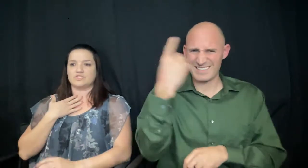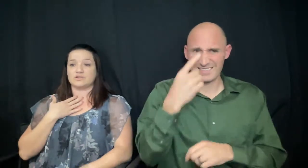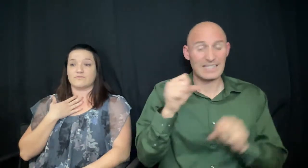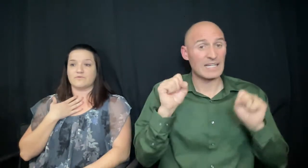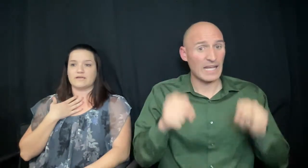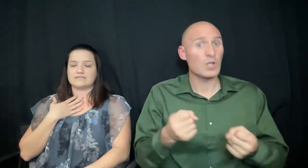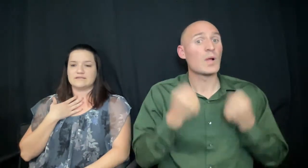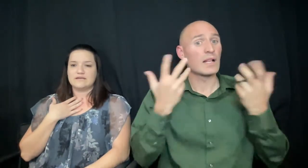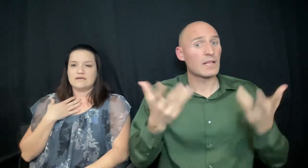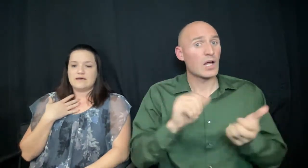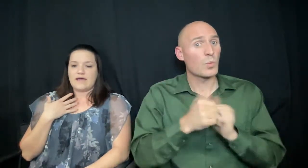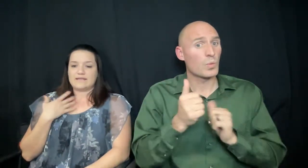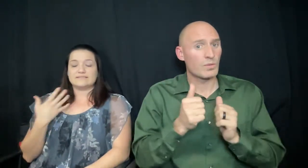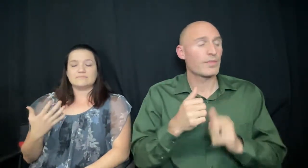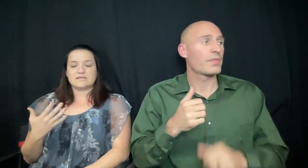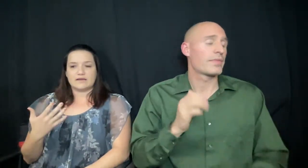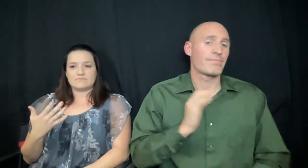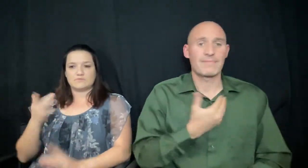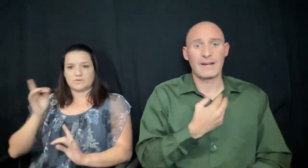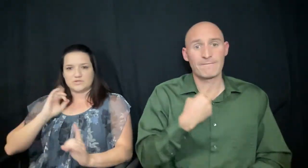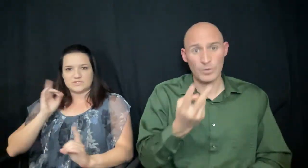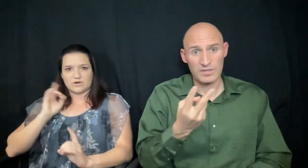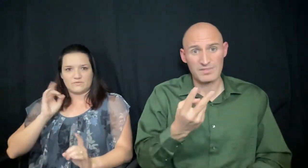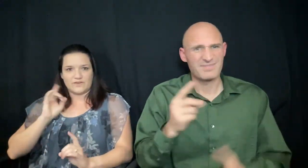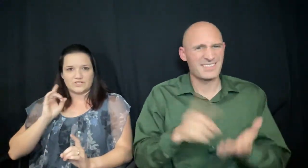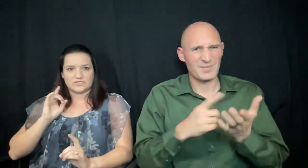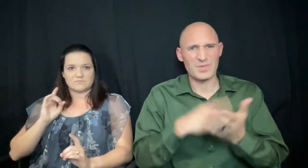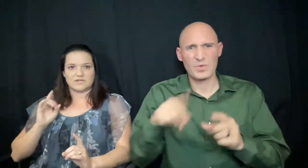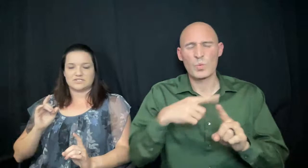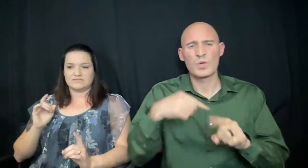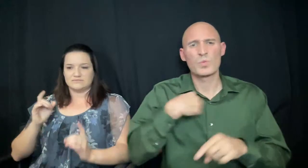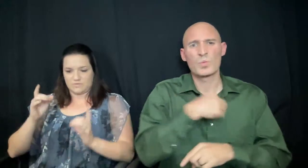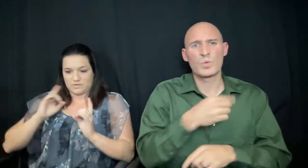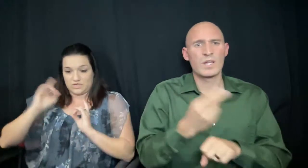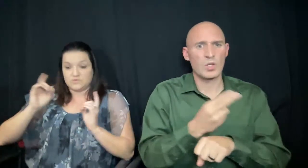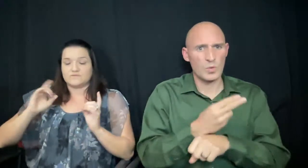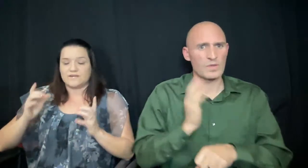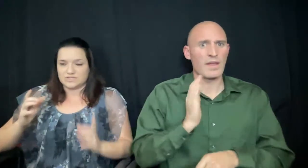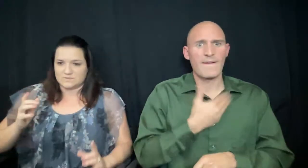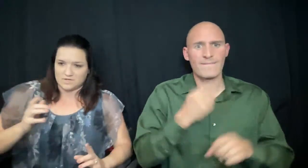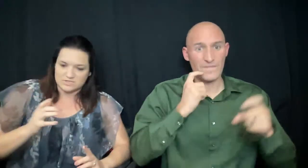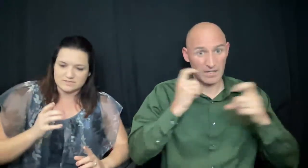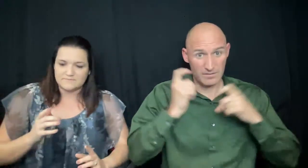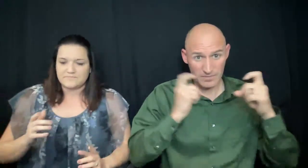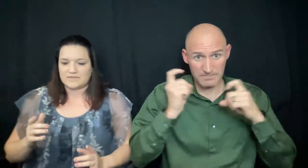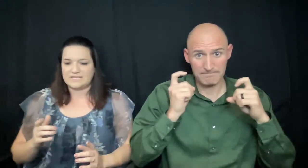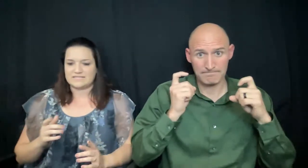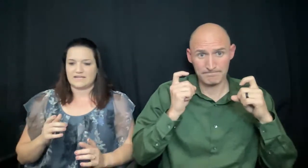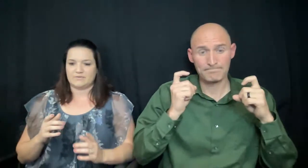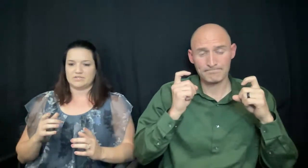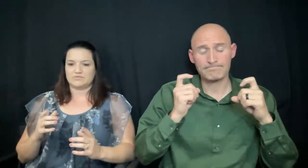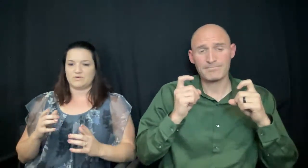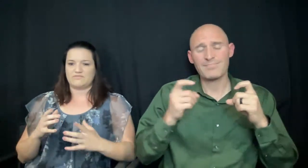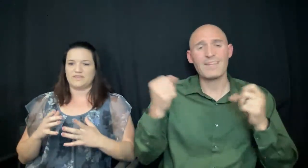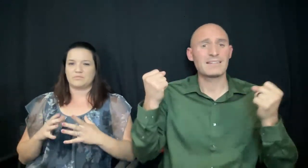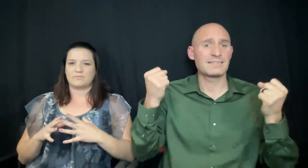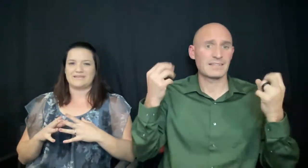just our voice. And sometimes when we're using our own facial expression, when we use facial expressions in sign language, we feel like we're